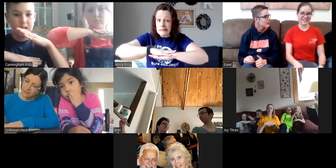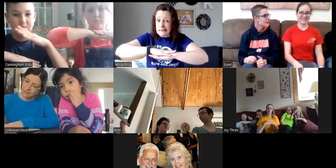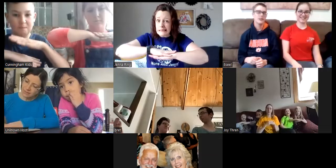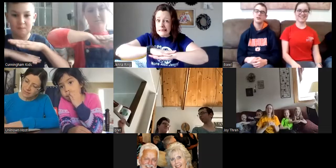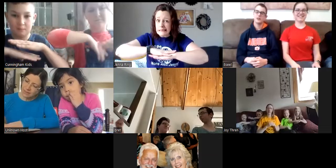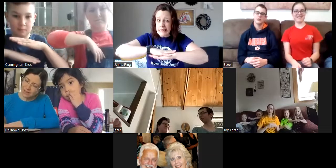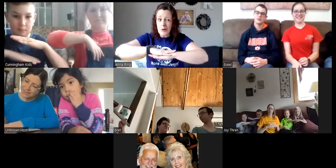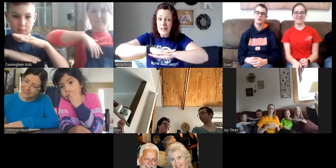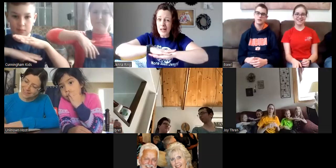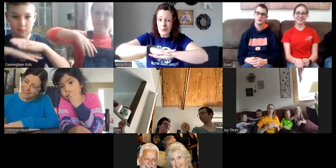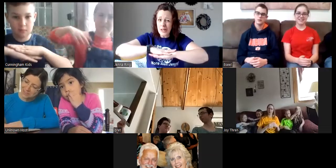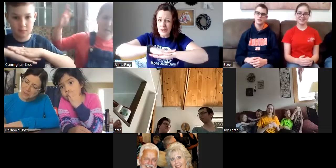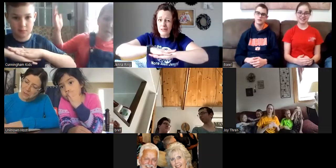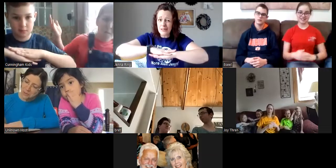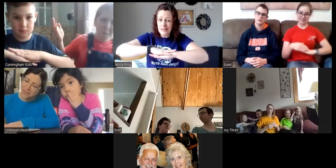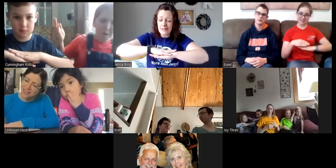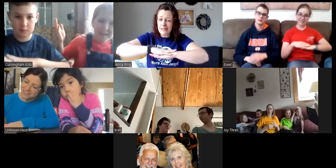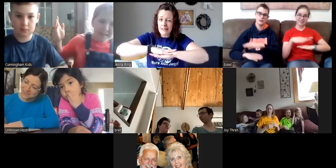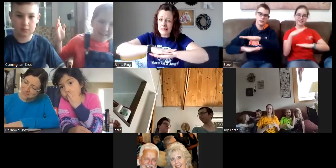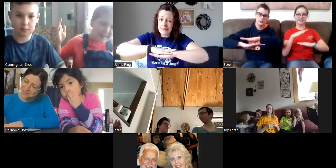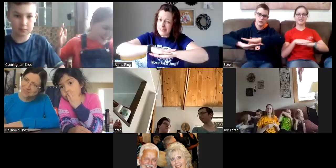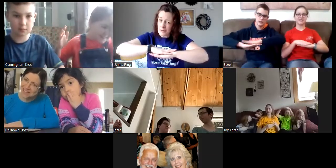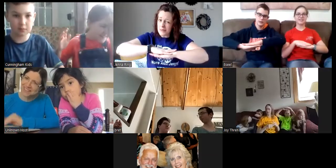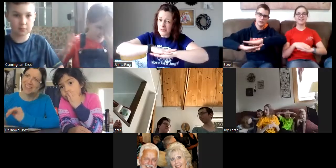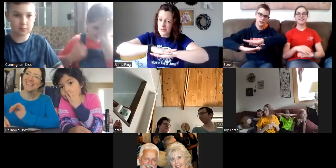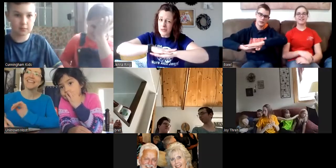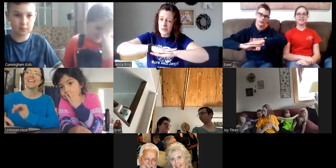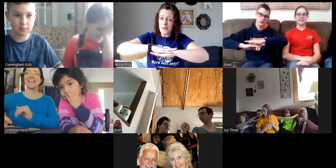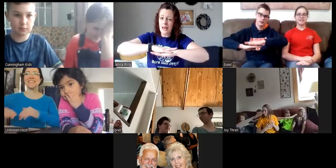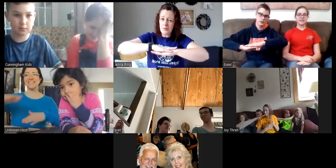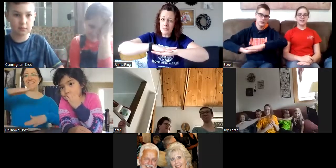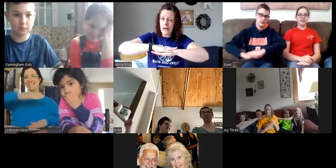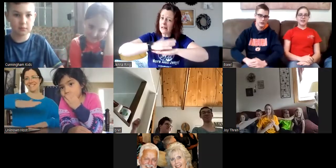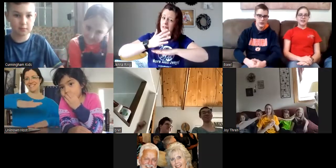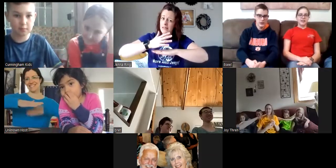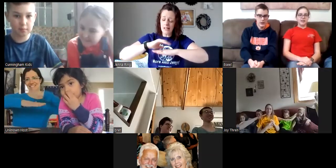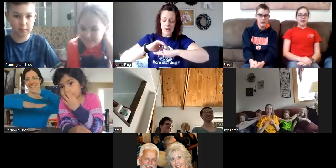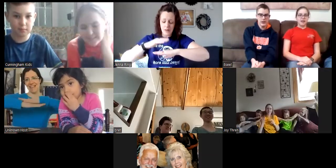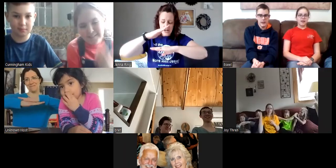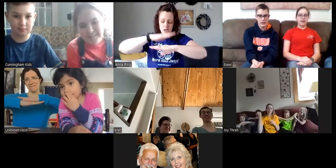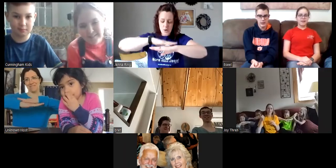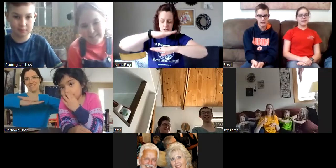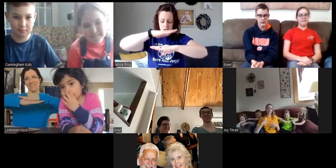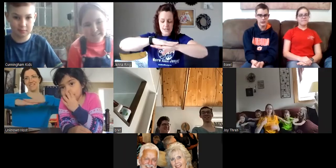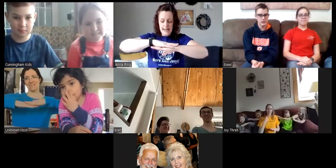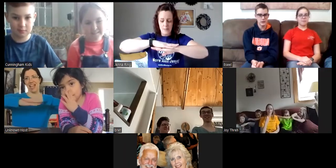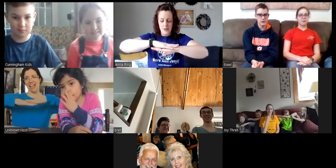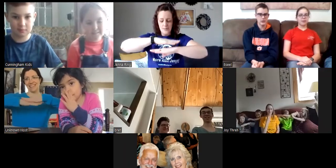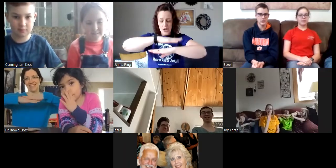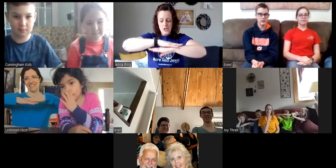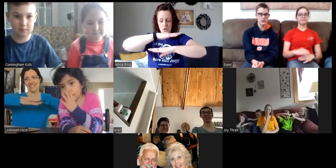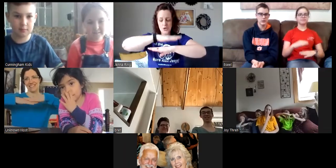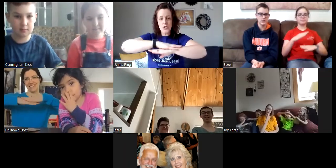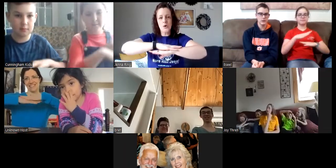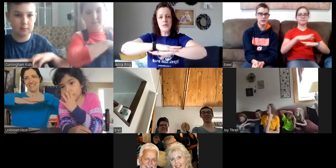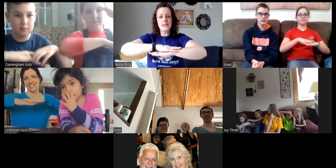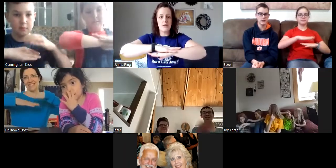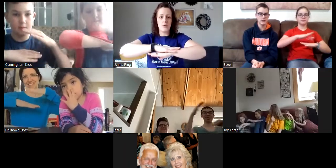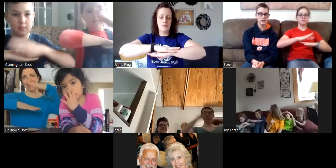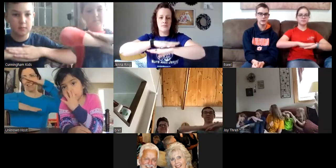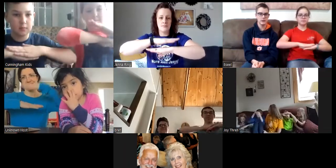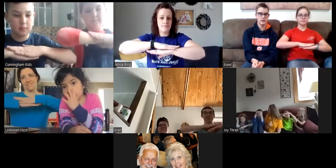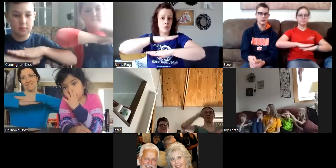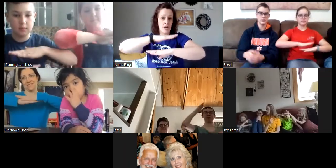table. That would be kind of weird. Typically, we don't do that, but you know, so it's just a table. So you show